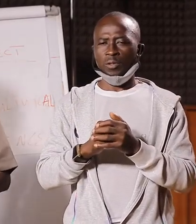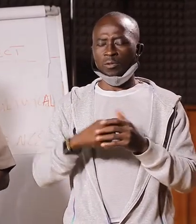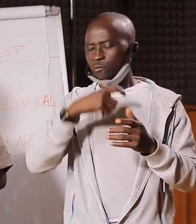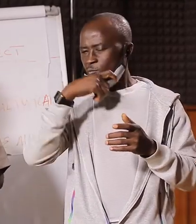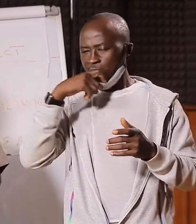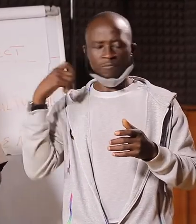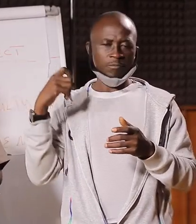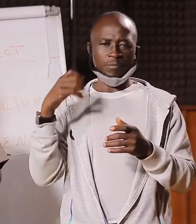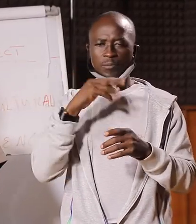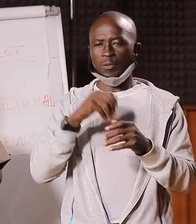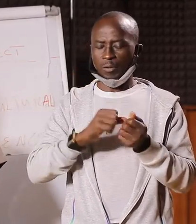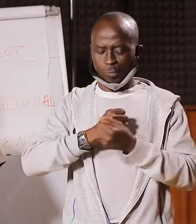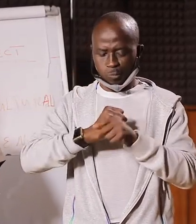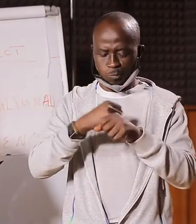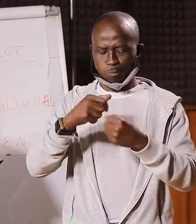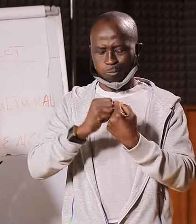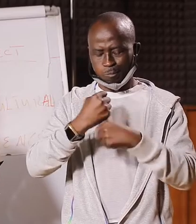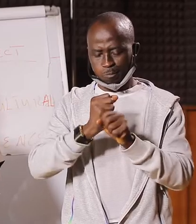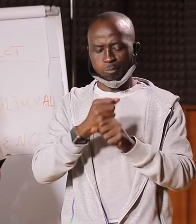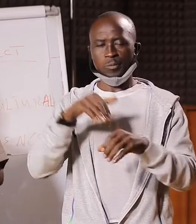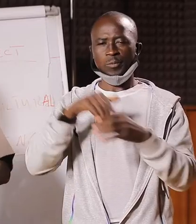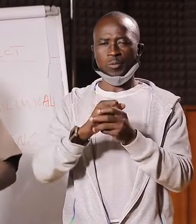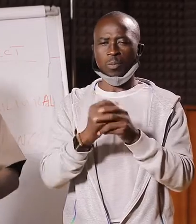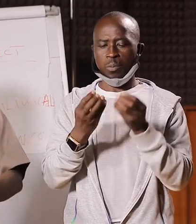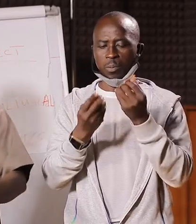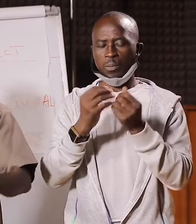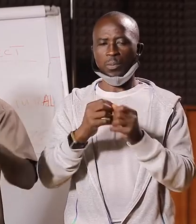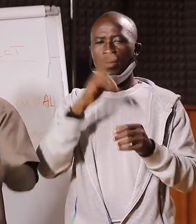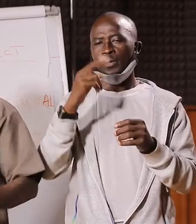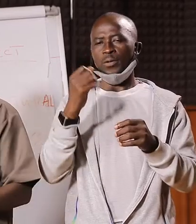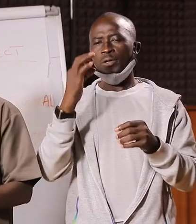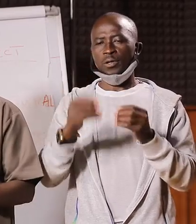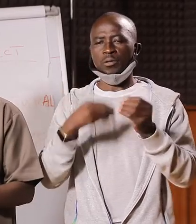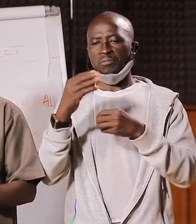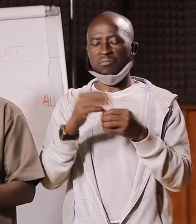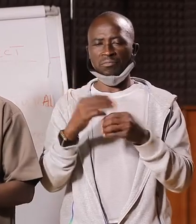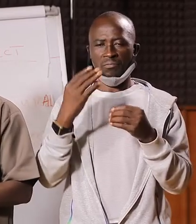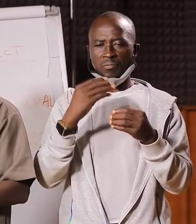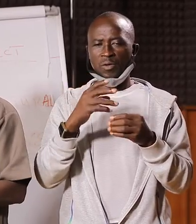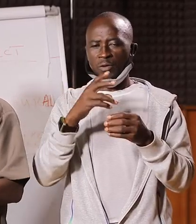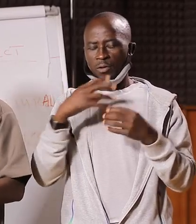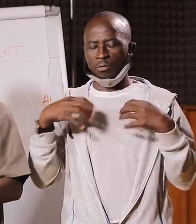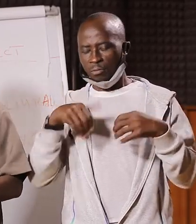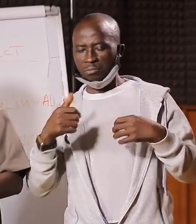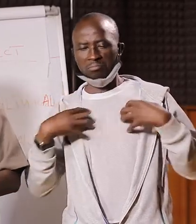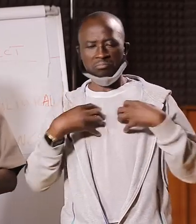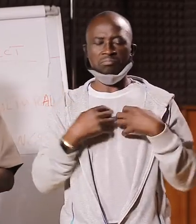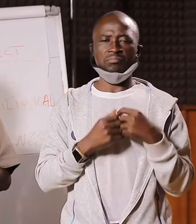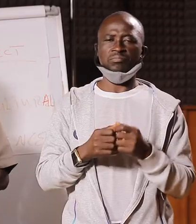dried, and crushed into powder, used in feeding the livestock. The